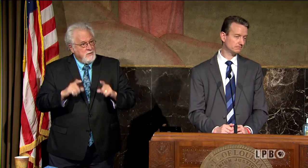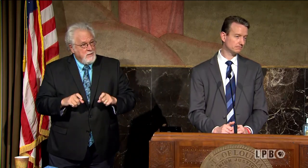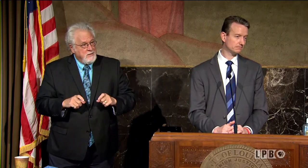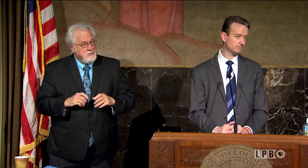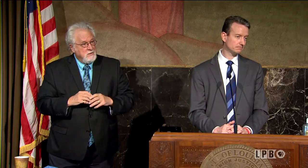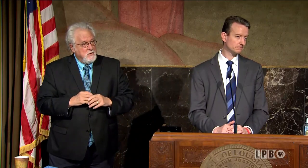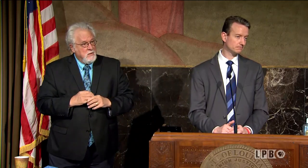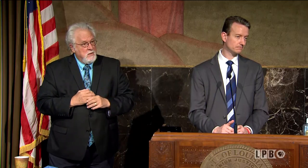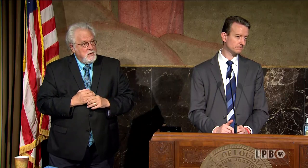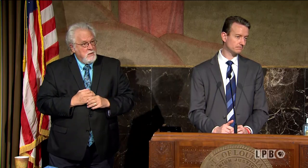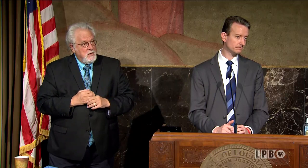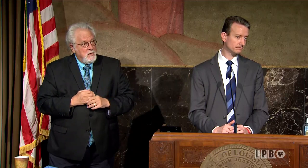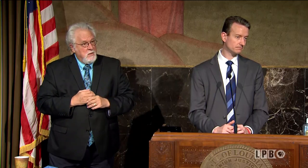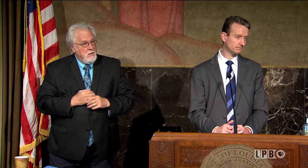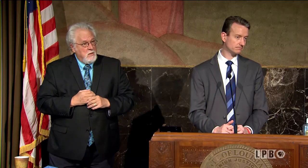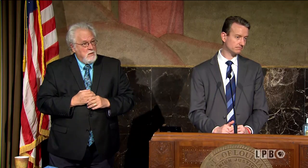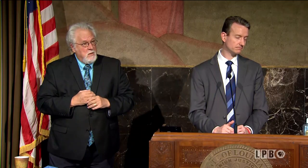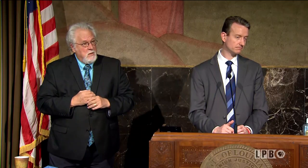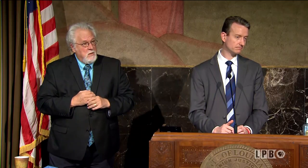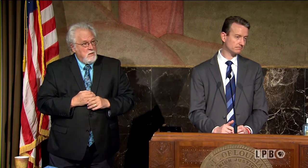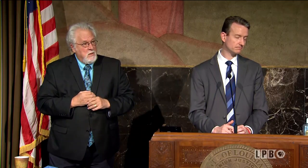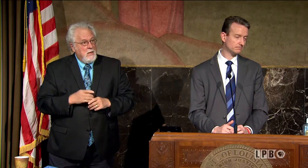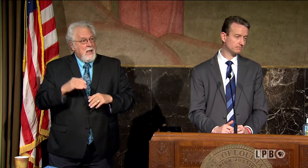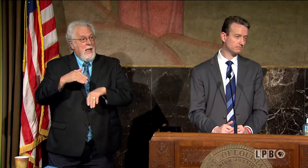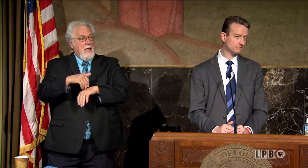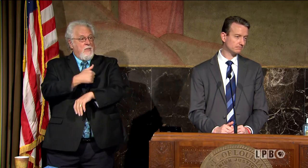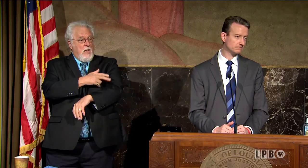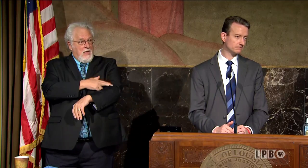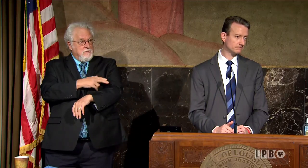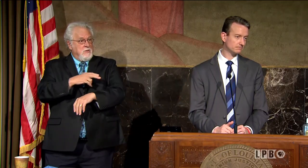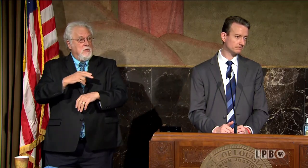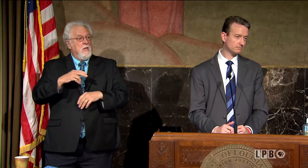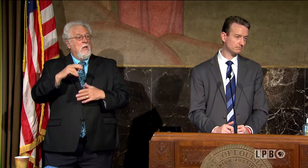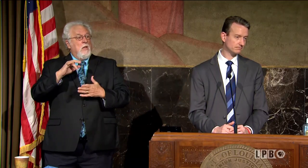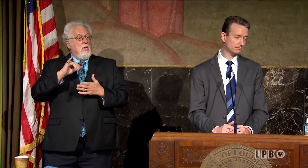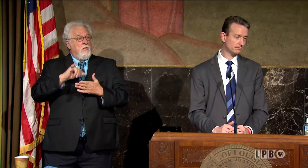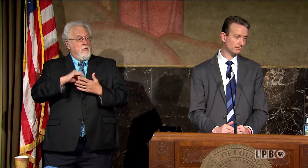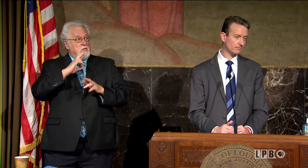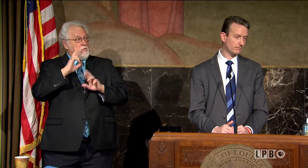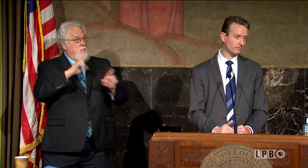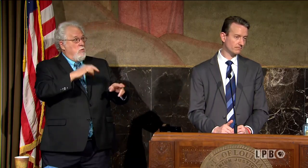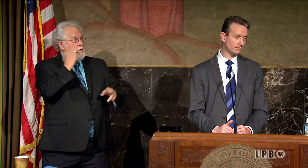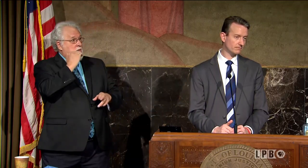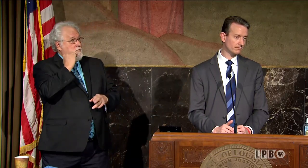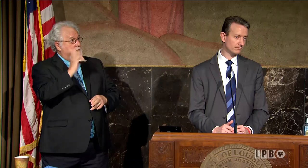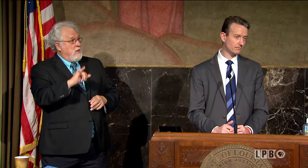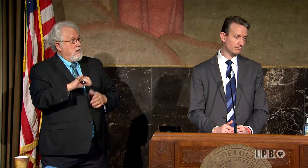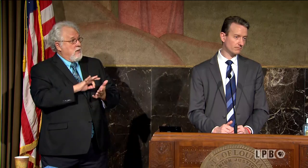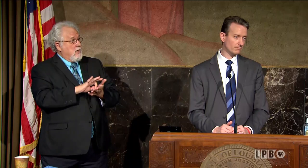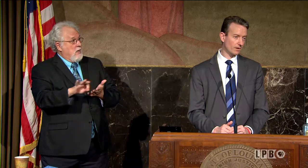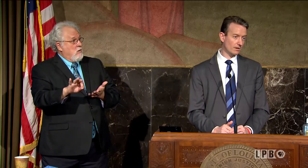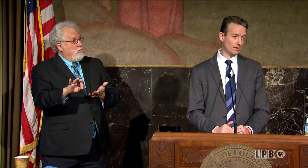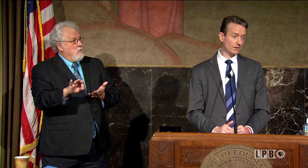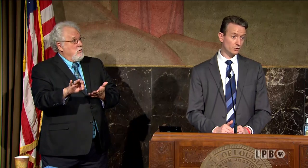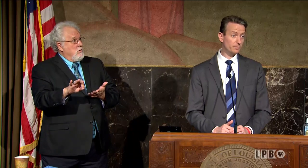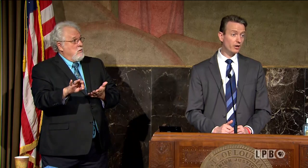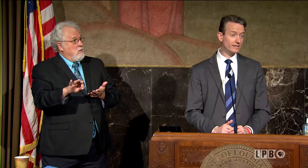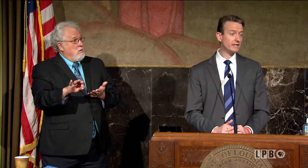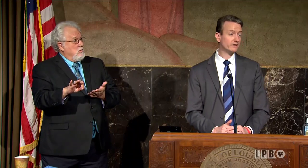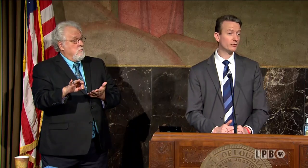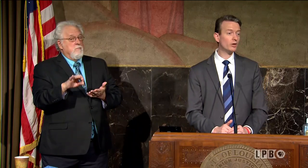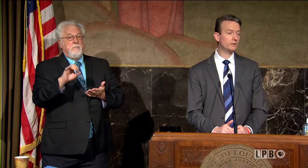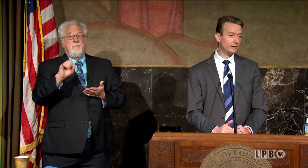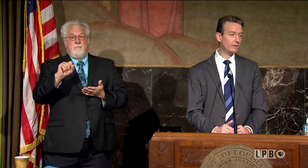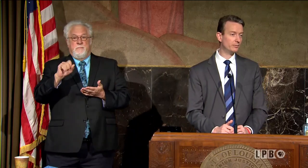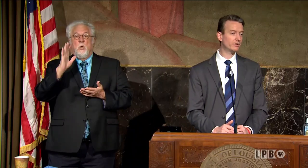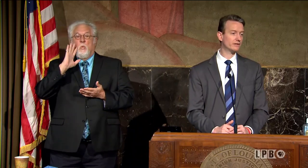market now, when they're conducted at like hospitals or wherever, are those recorded in the daily counts that y'all? So it would be our